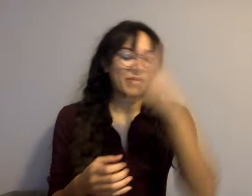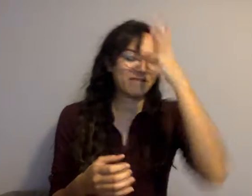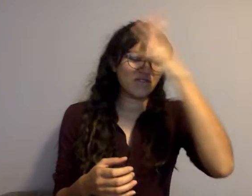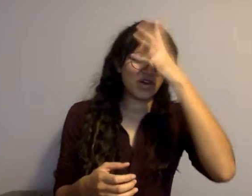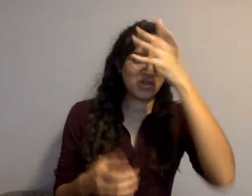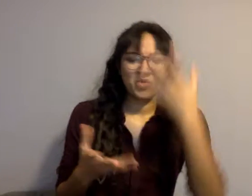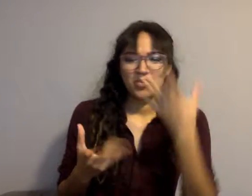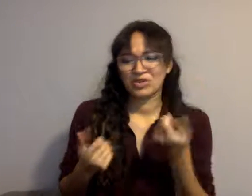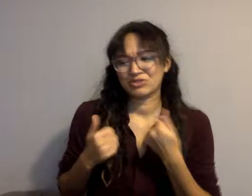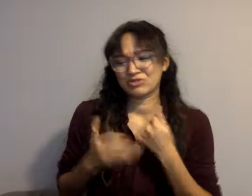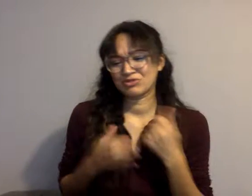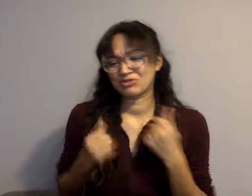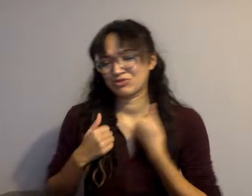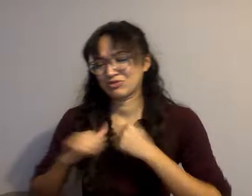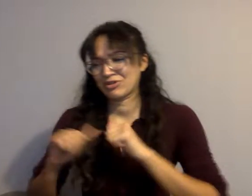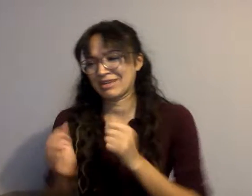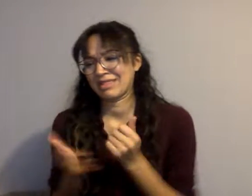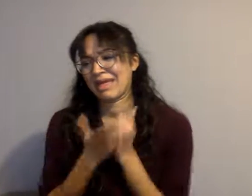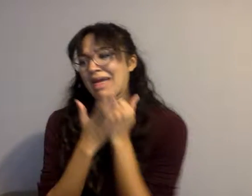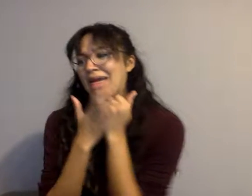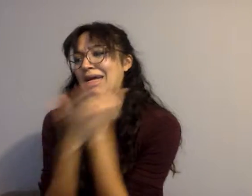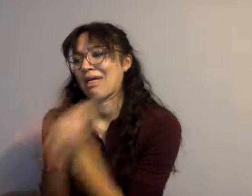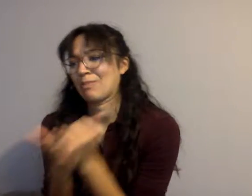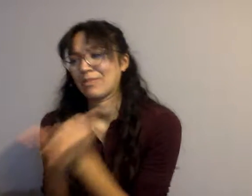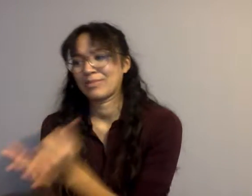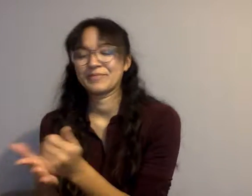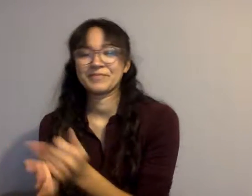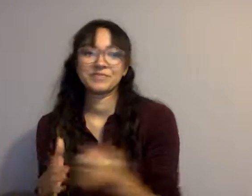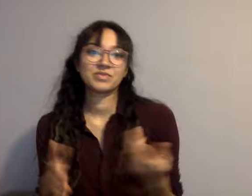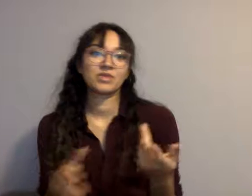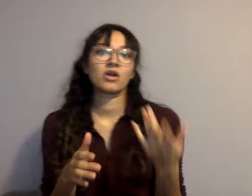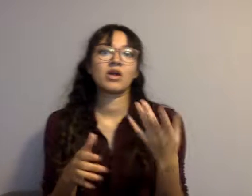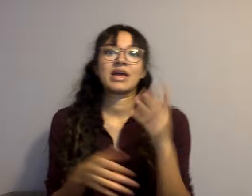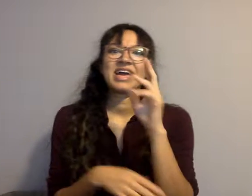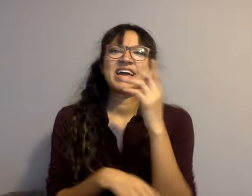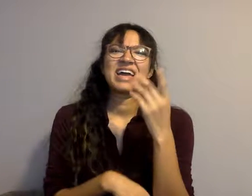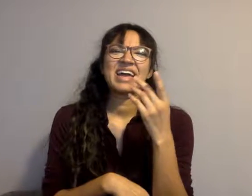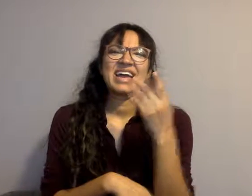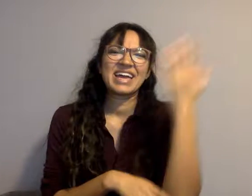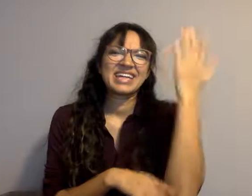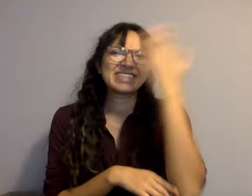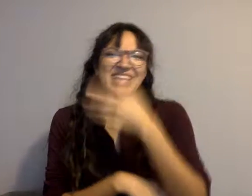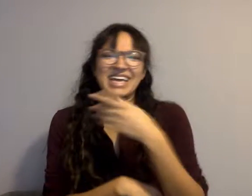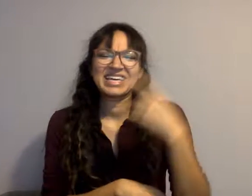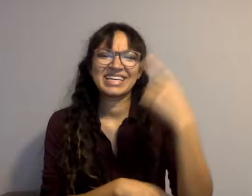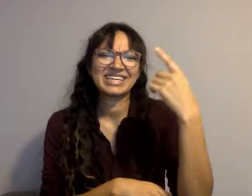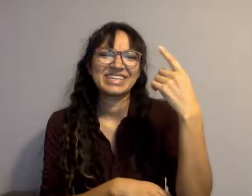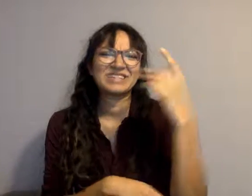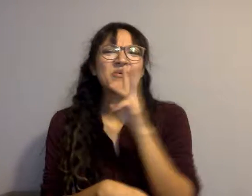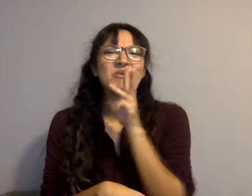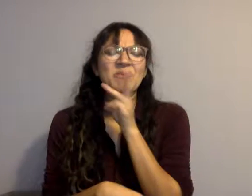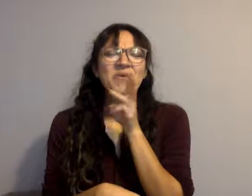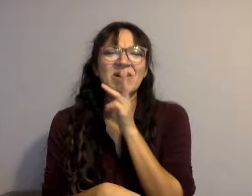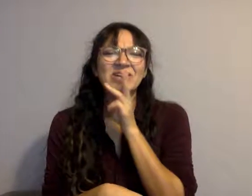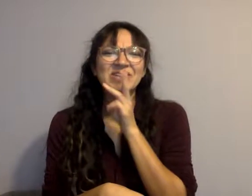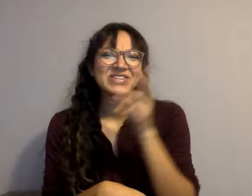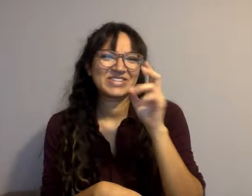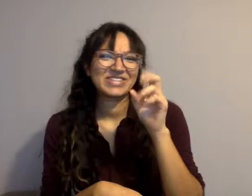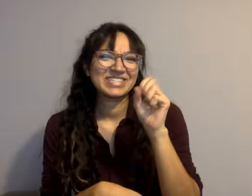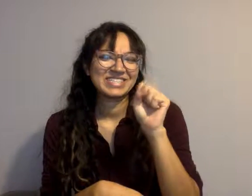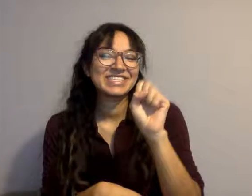back, I was dunked in the Dead Sea, and I remember the water burning my eyes and thinking, it's working, it's